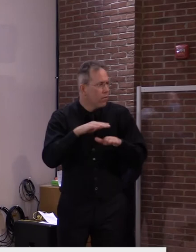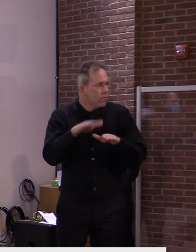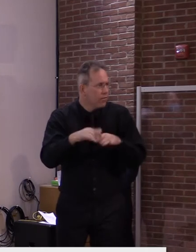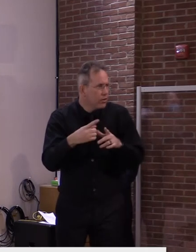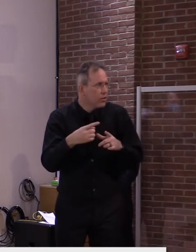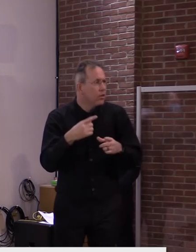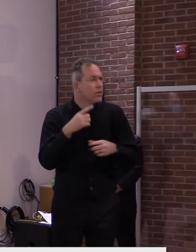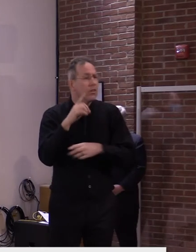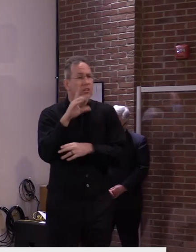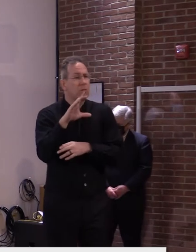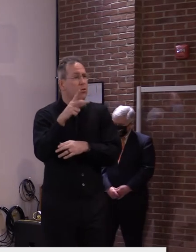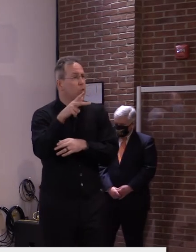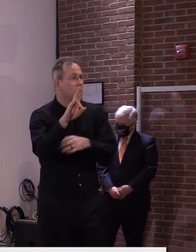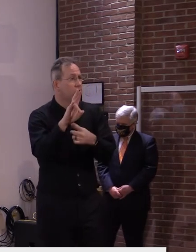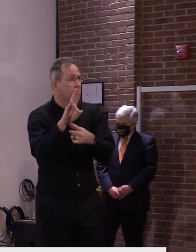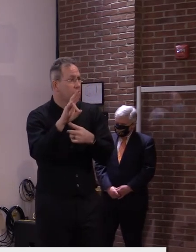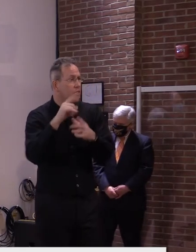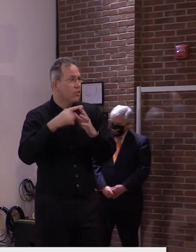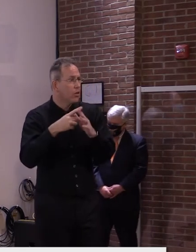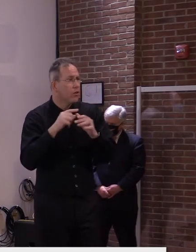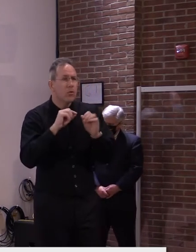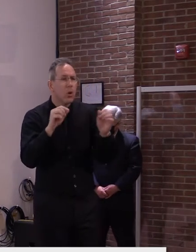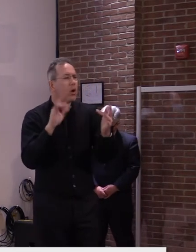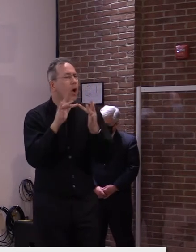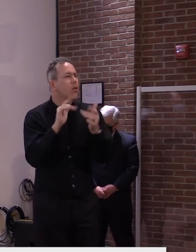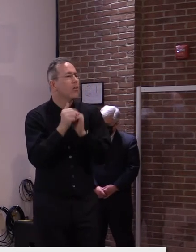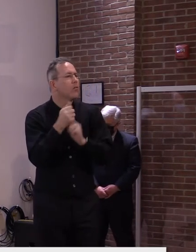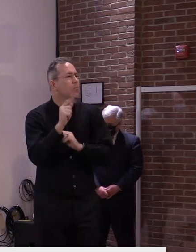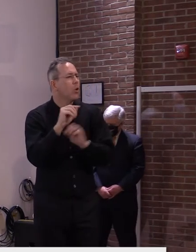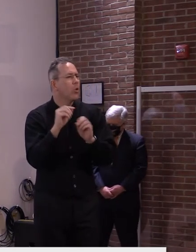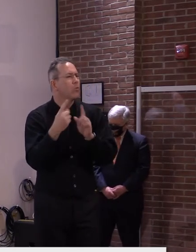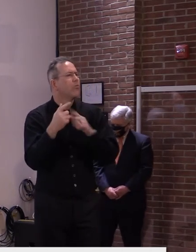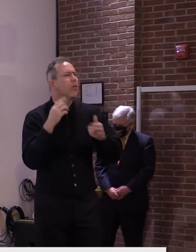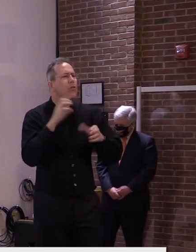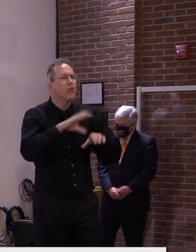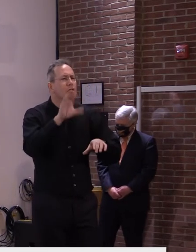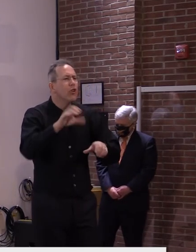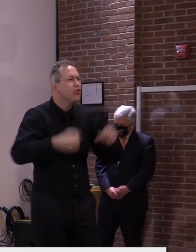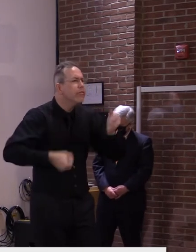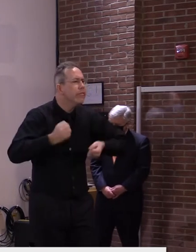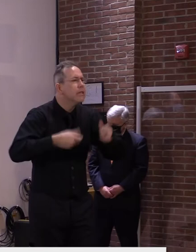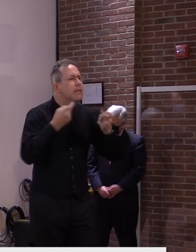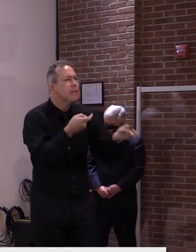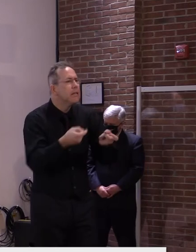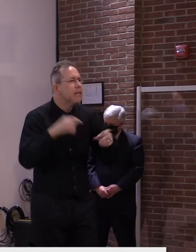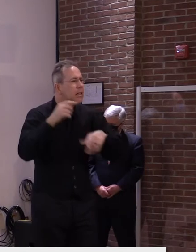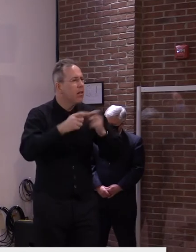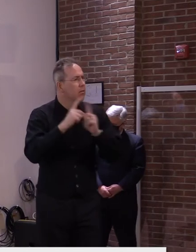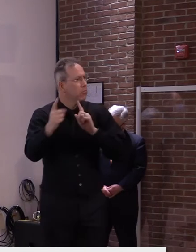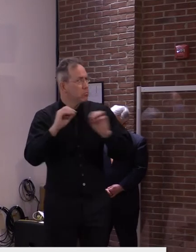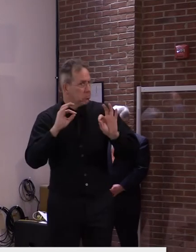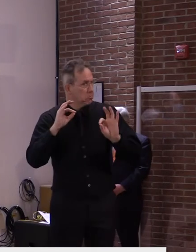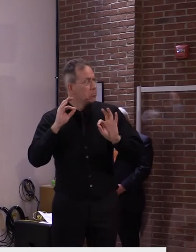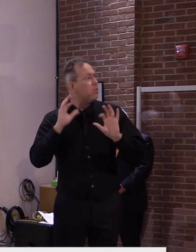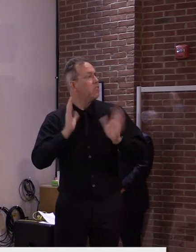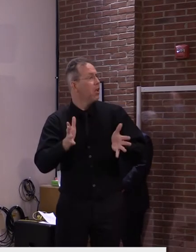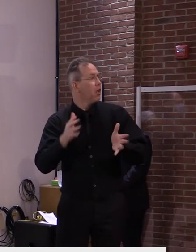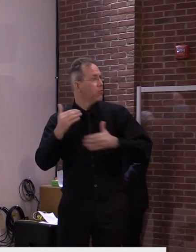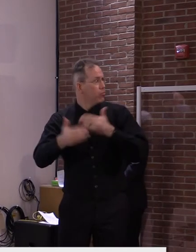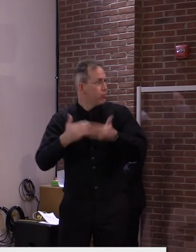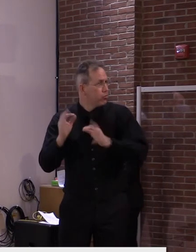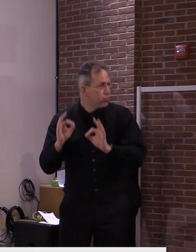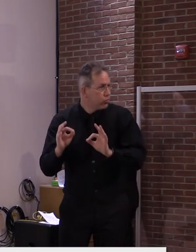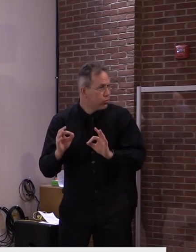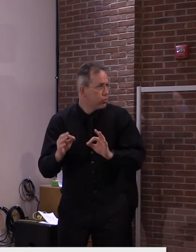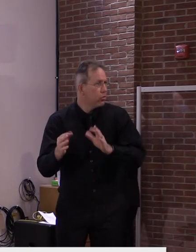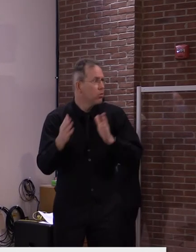for no contact practices. Our assessment of the efficacy of that approach was looking at the EPI data and seeing that there